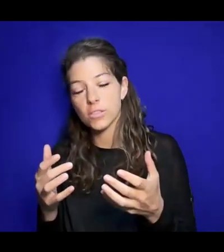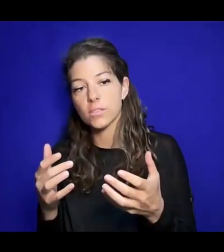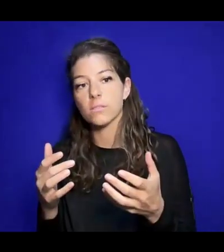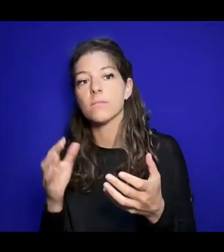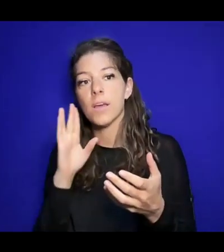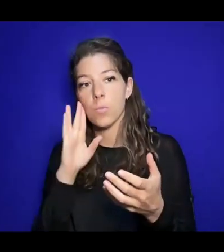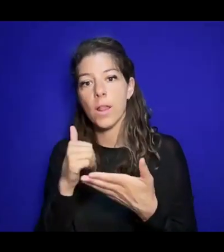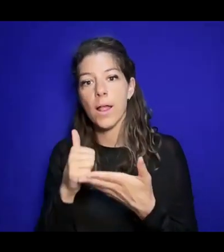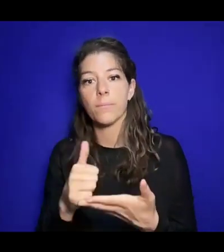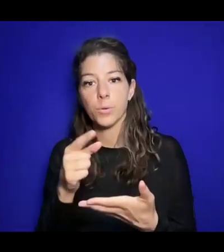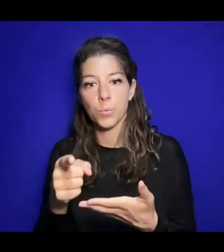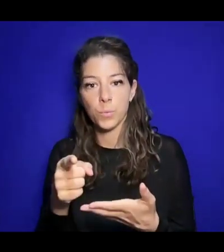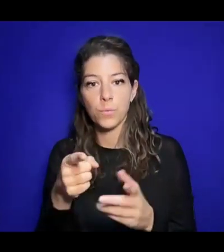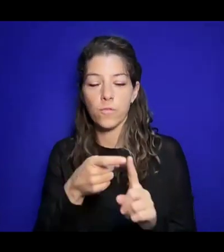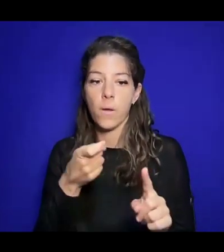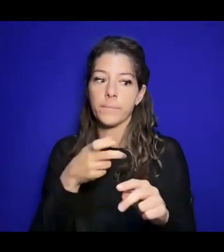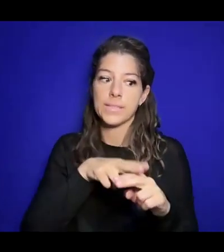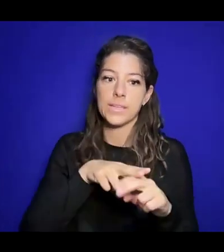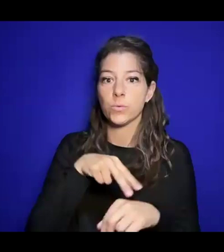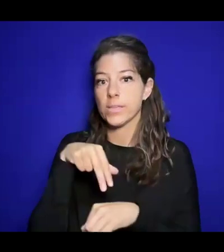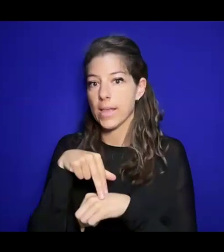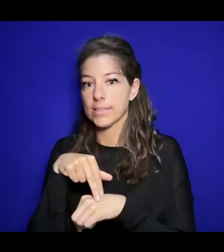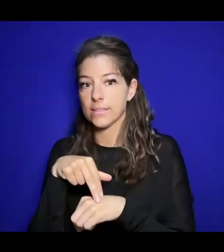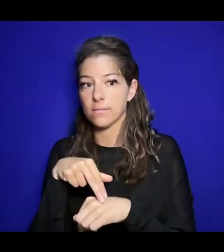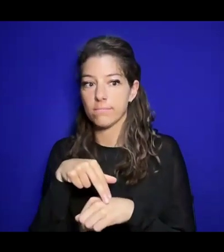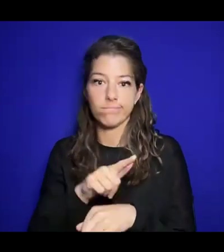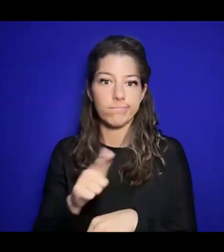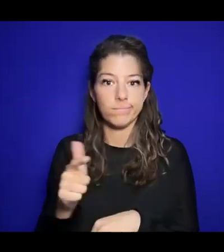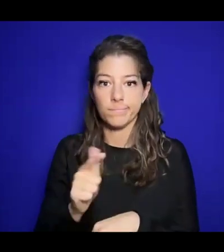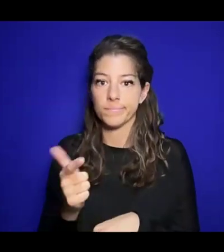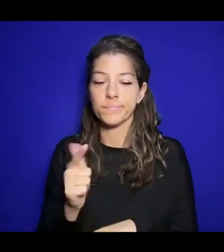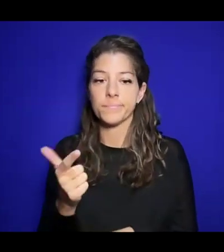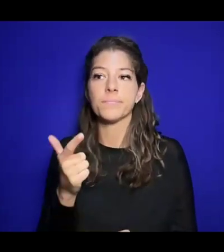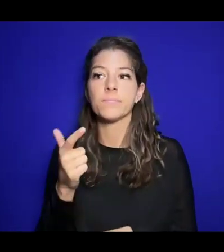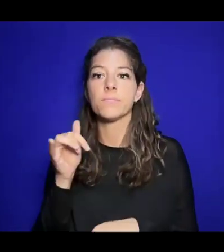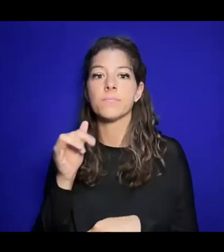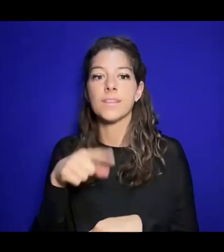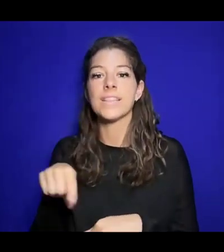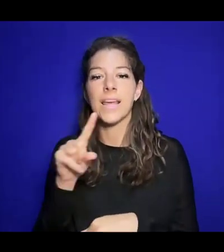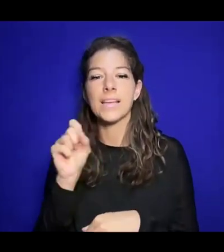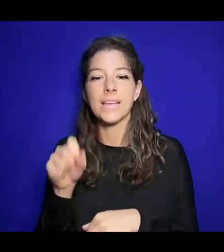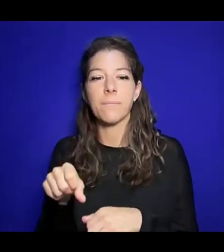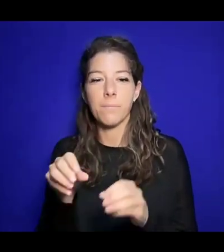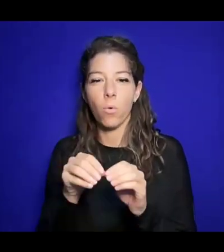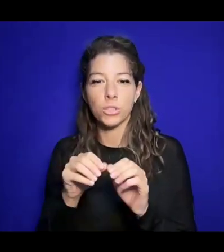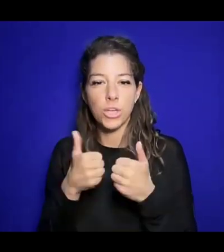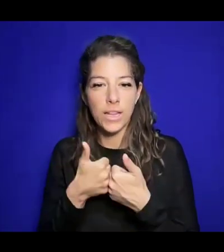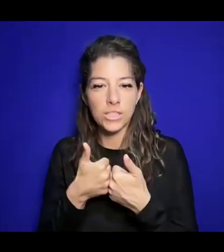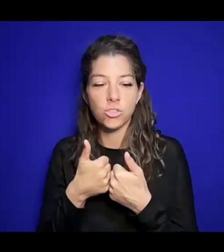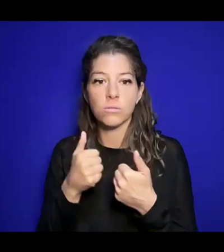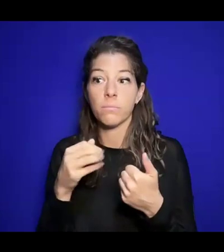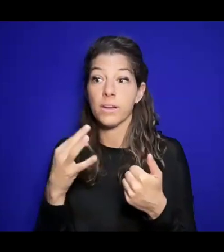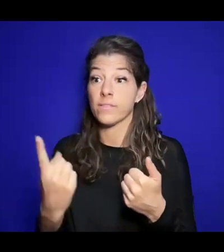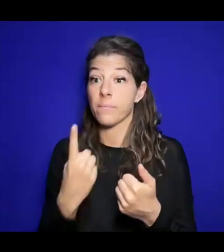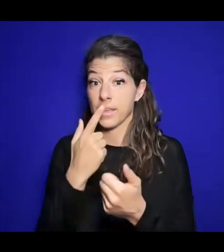that will help you that go from sitting to standing and back and forth. That they can be a bit more of a challenge, but if that's something